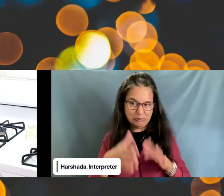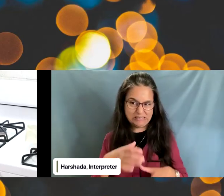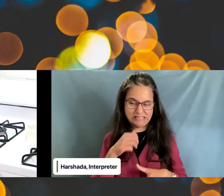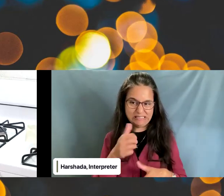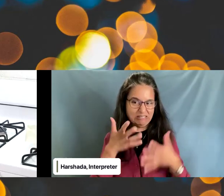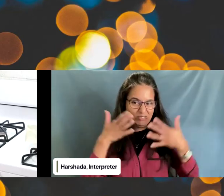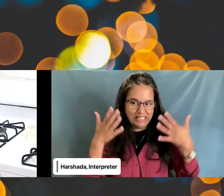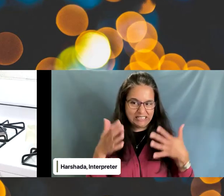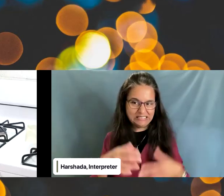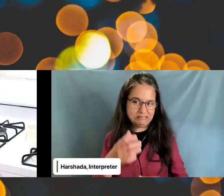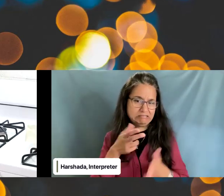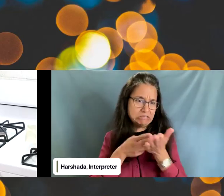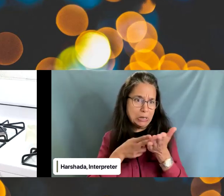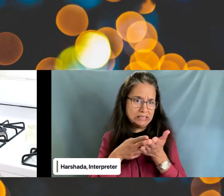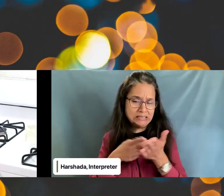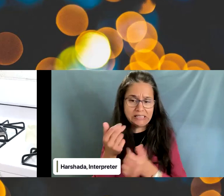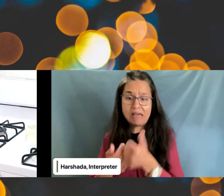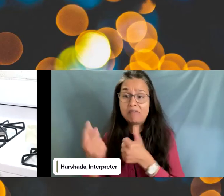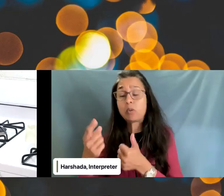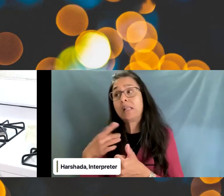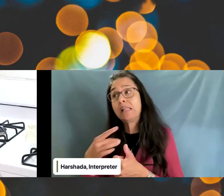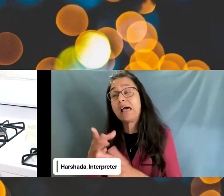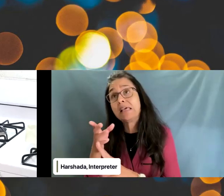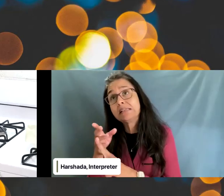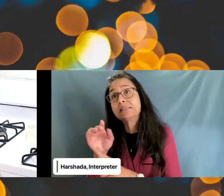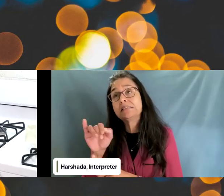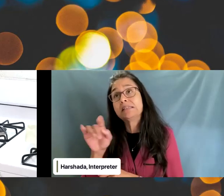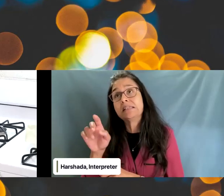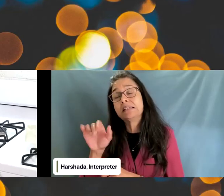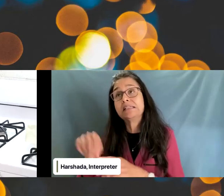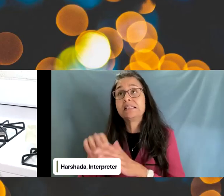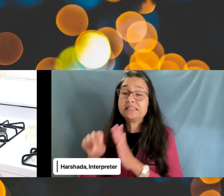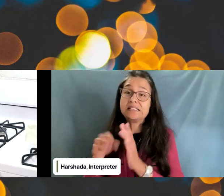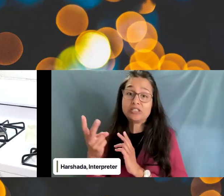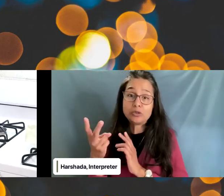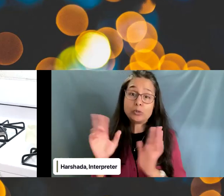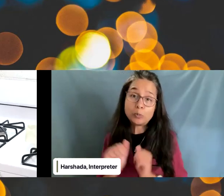But like everyone else in season 2, we all became tender as hell.